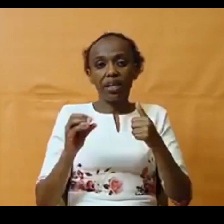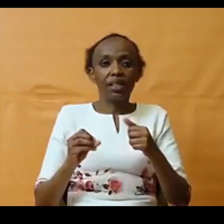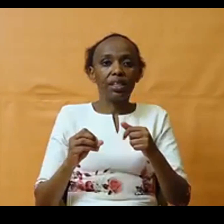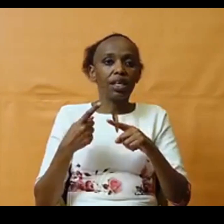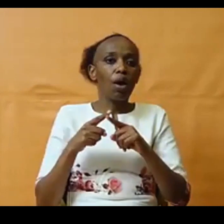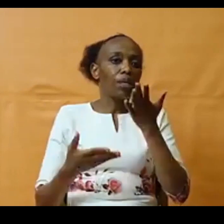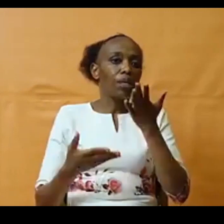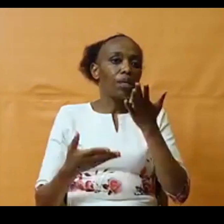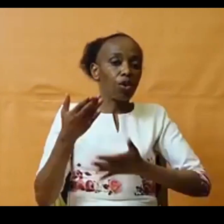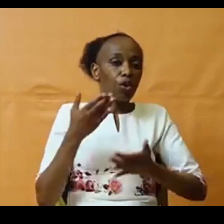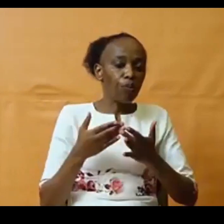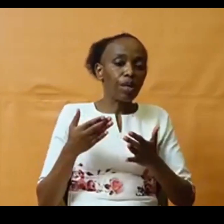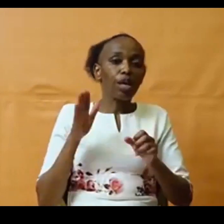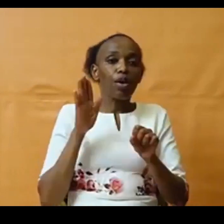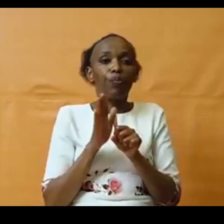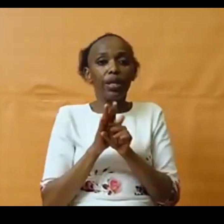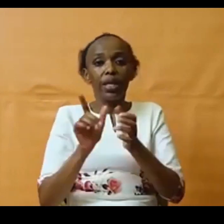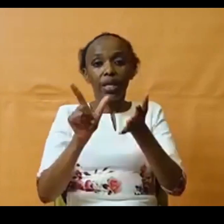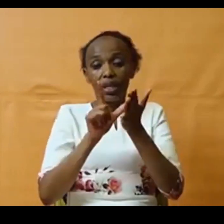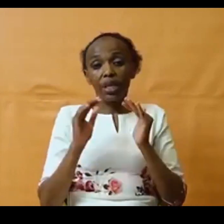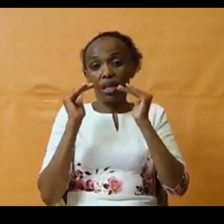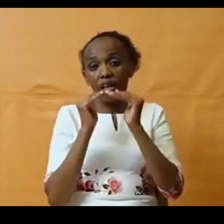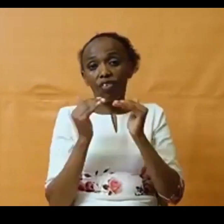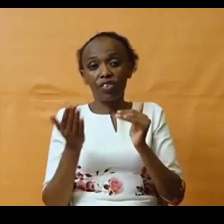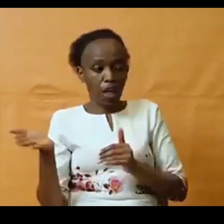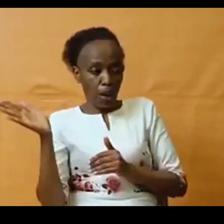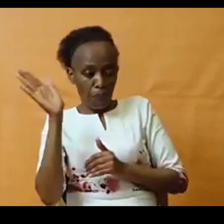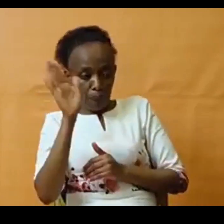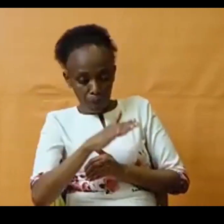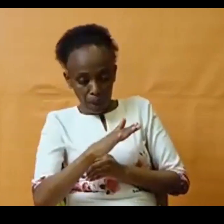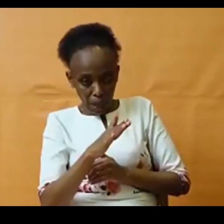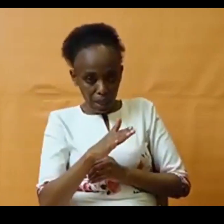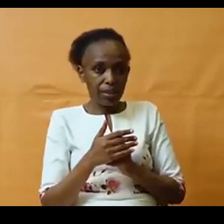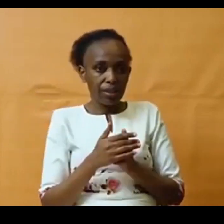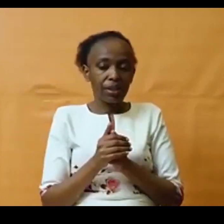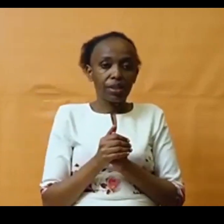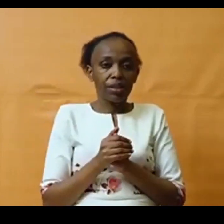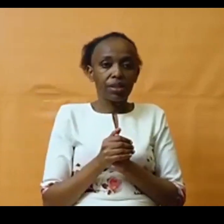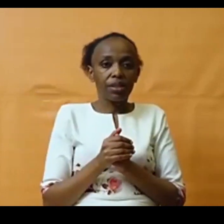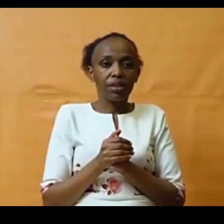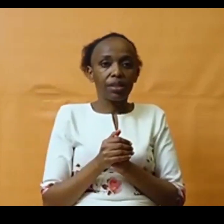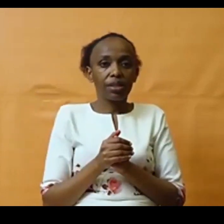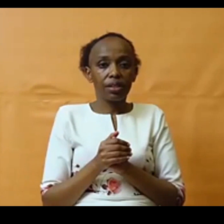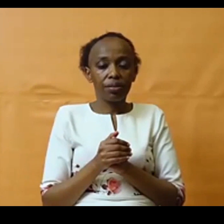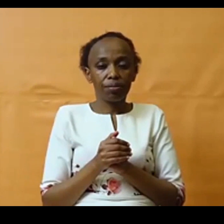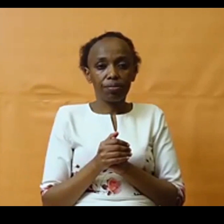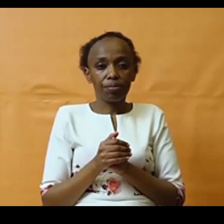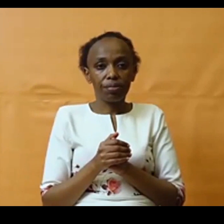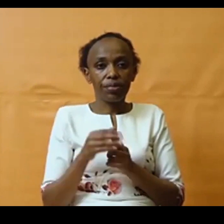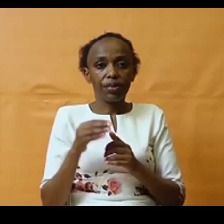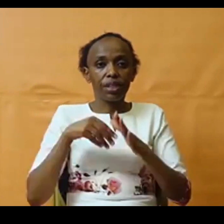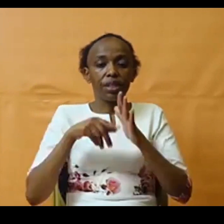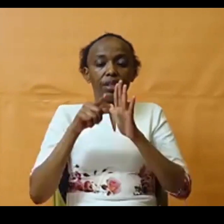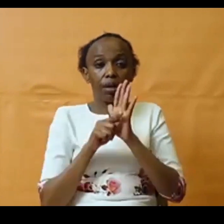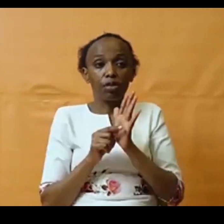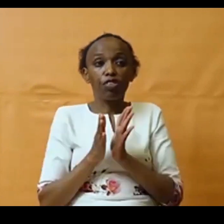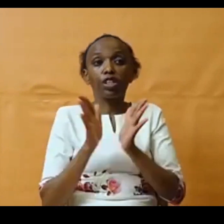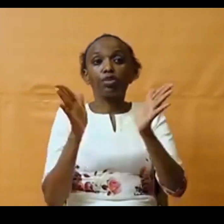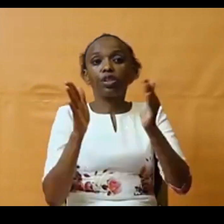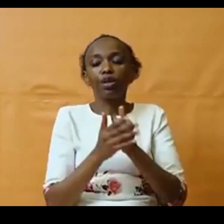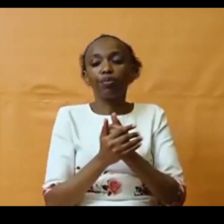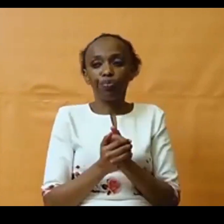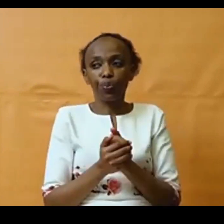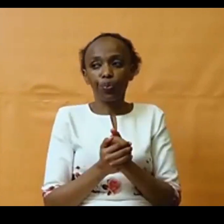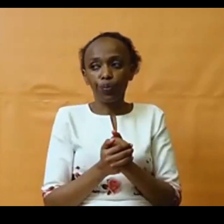the majority of debt levels are back to the late 1970s in terms of exposure.